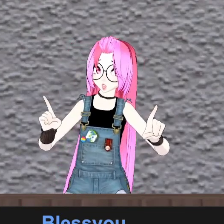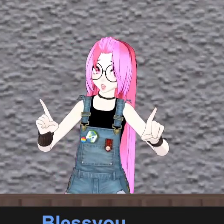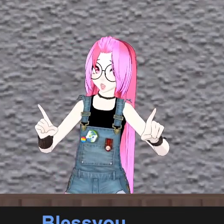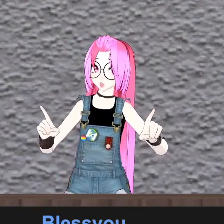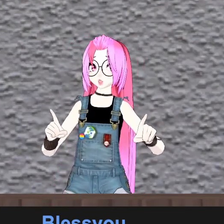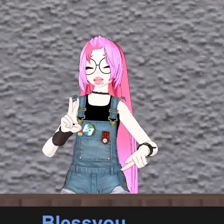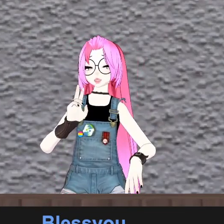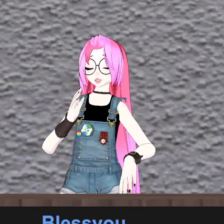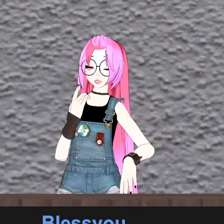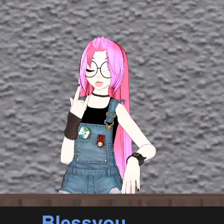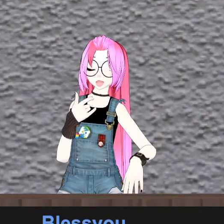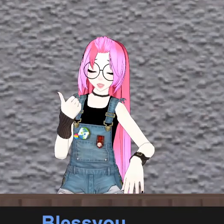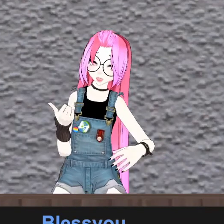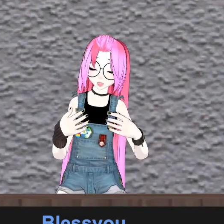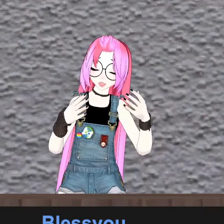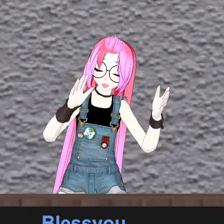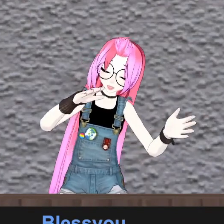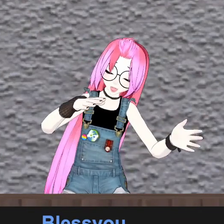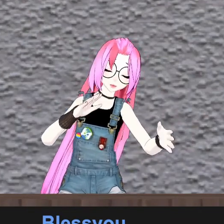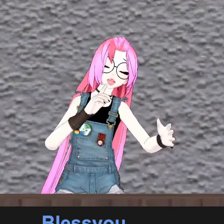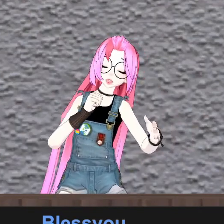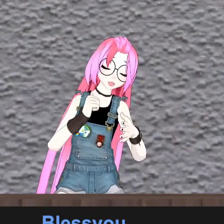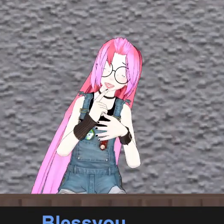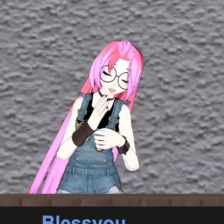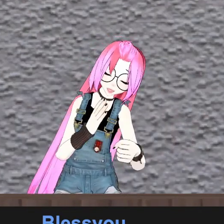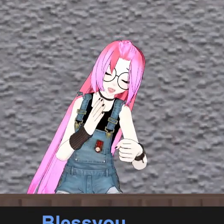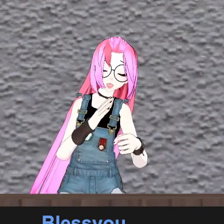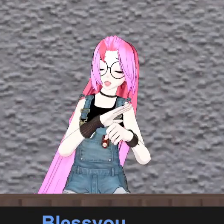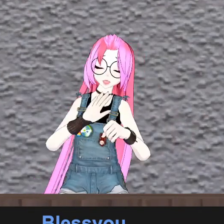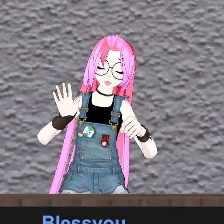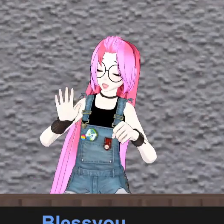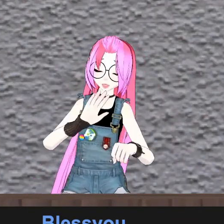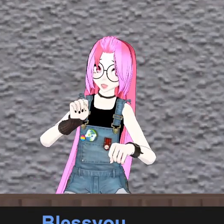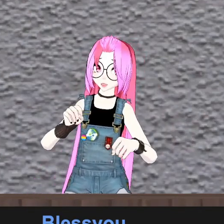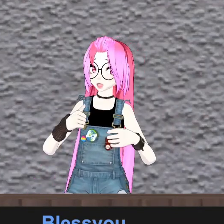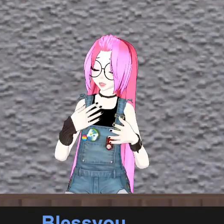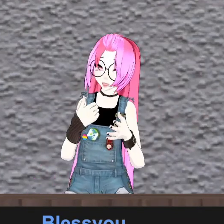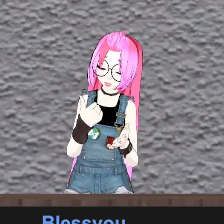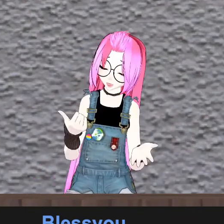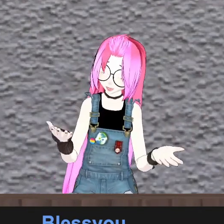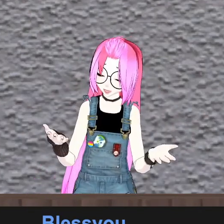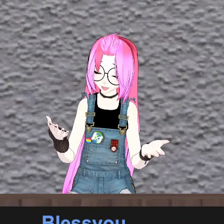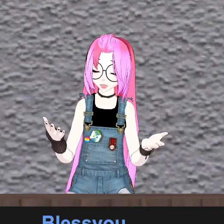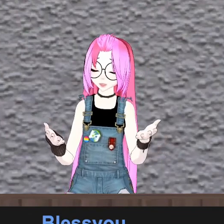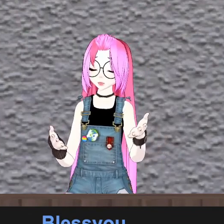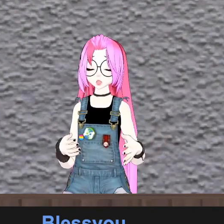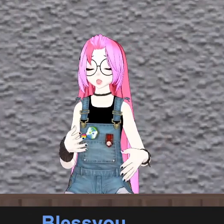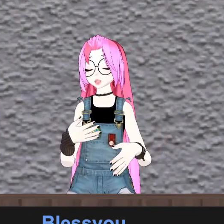conversation? And if so, again, I would say, hey, like, I'm not fluent. I don't know all of ASL, but I'm here to help if you need me. Or